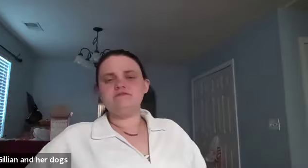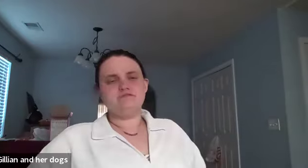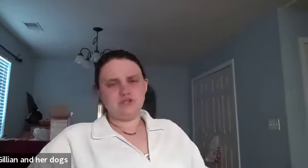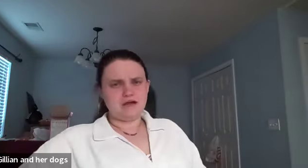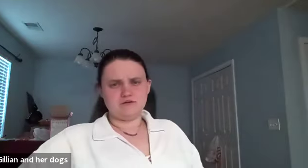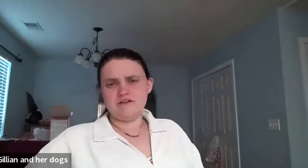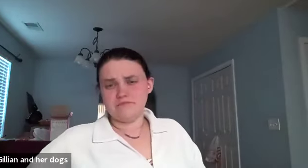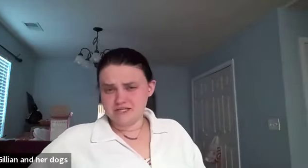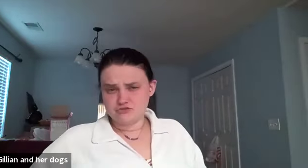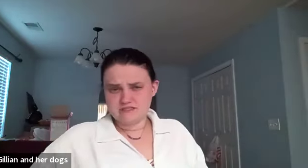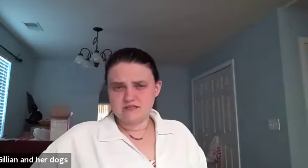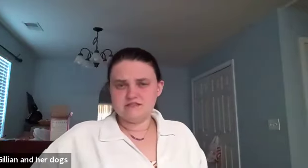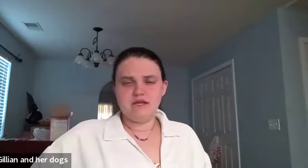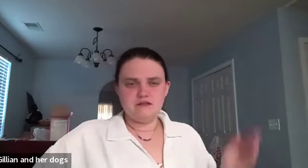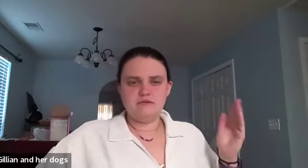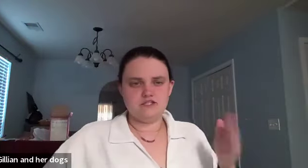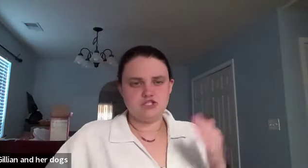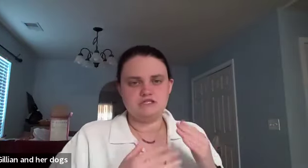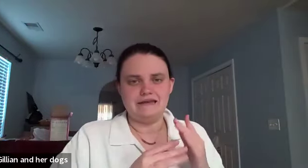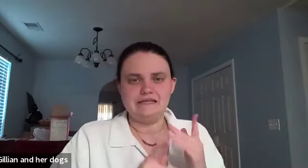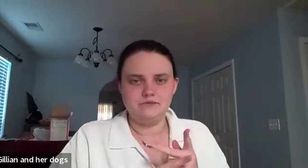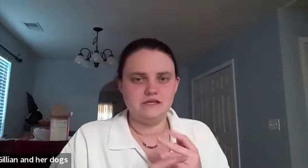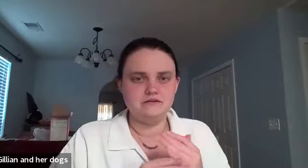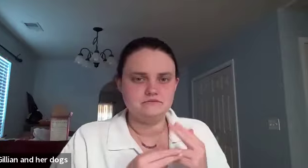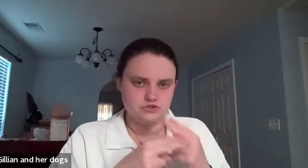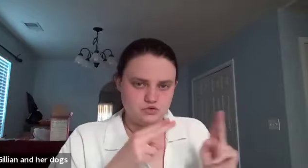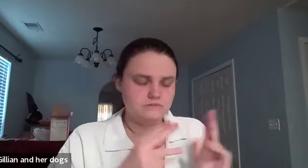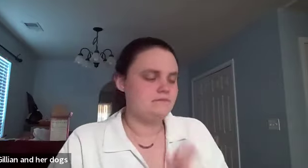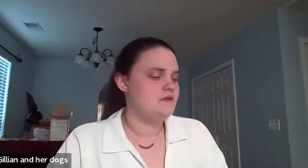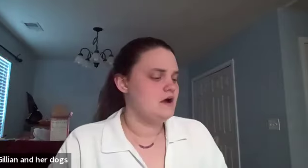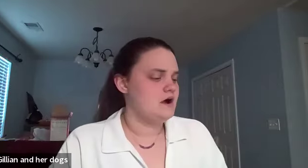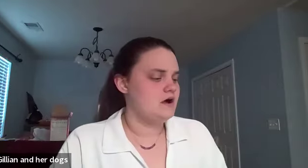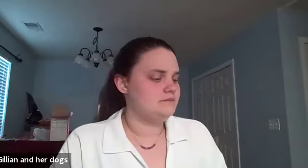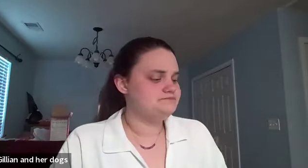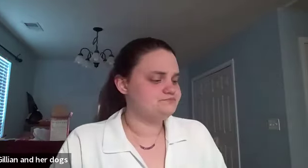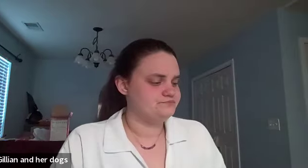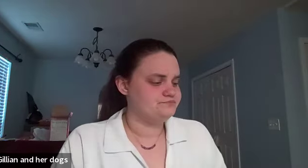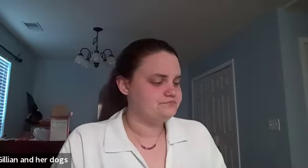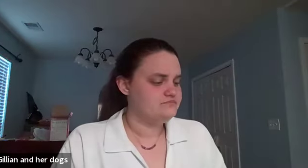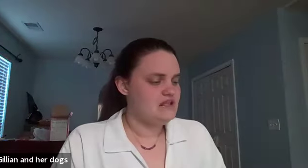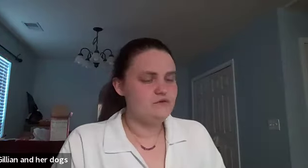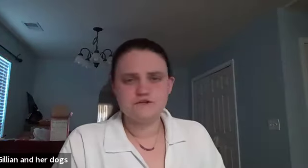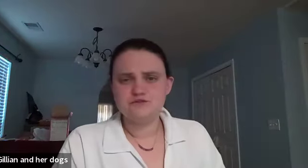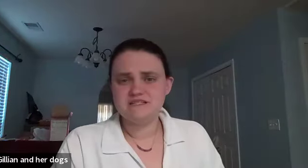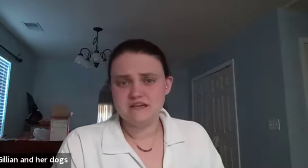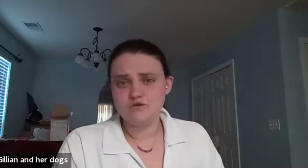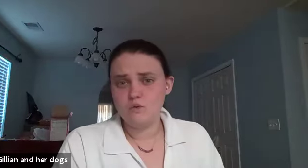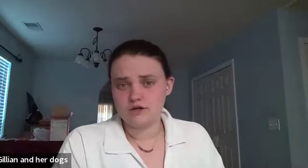a few. I don't have many drink signs, mainly because just kind of keeping it short. Um, And the first one is the sign for